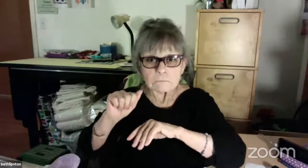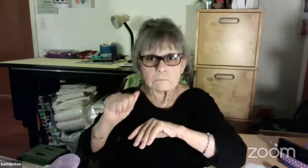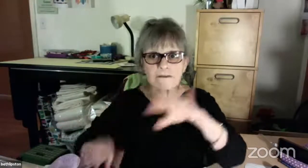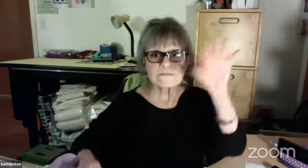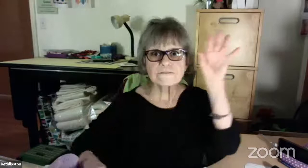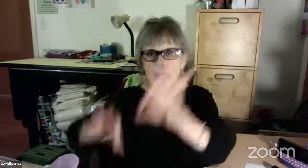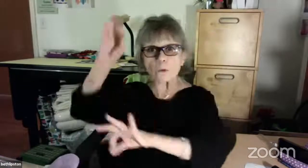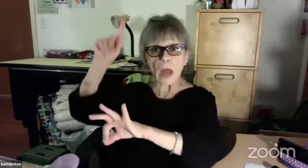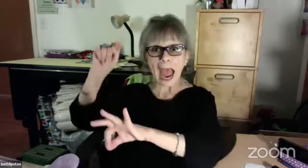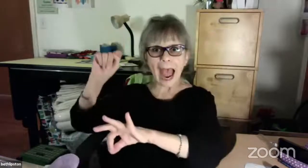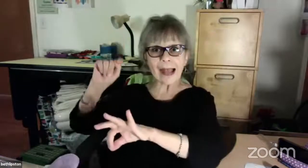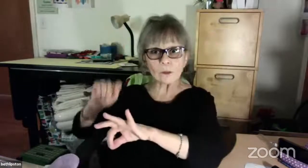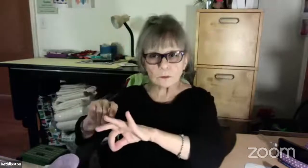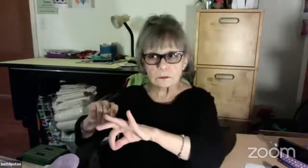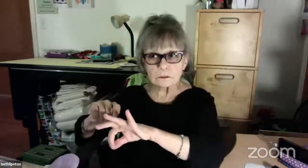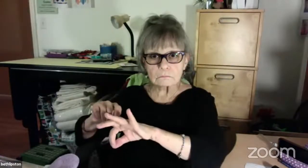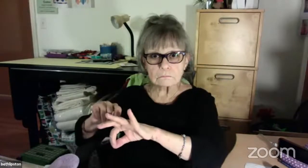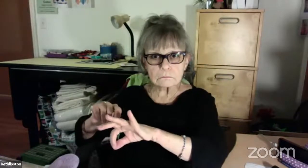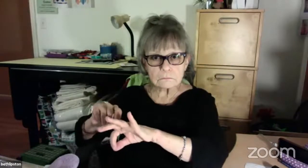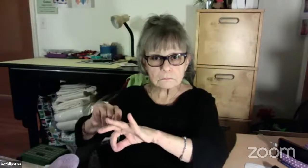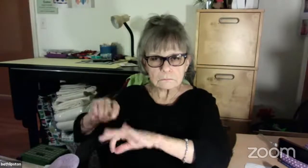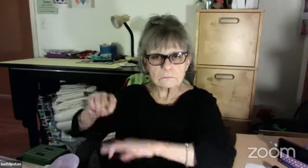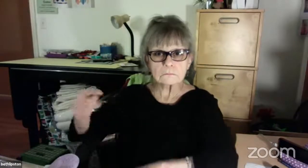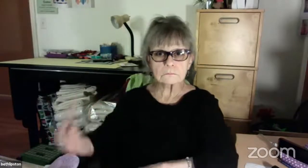they already had DNA tests and they found out